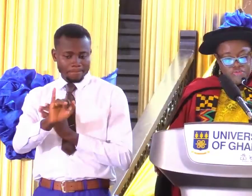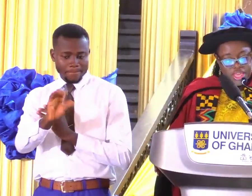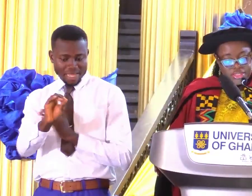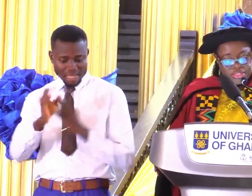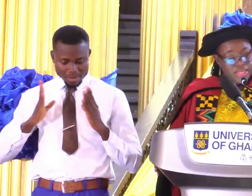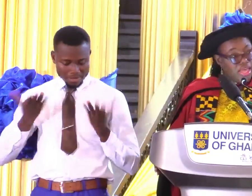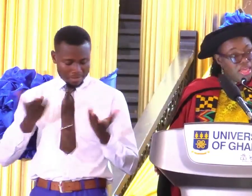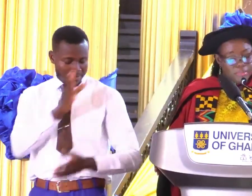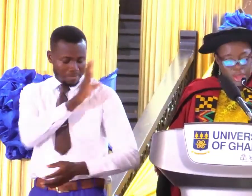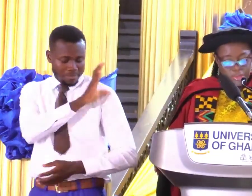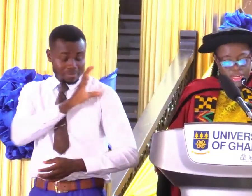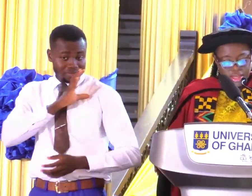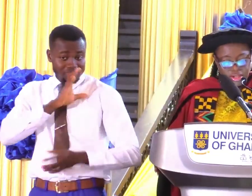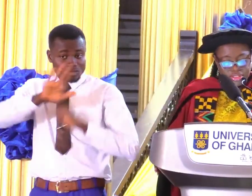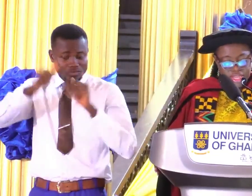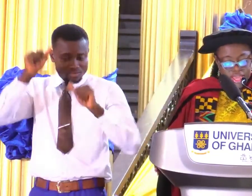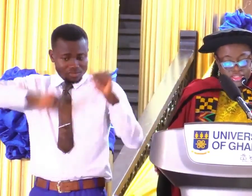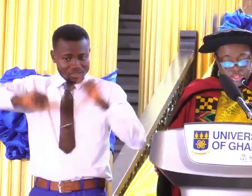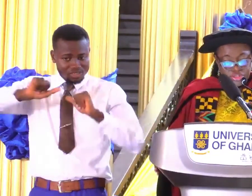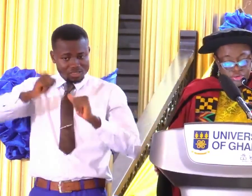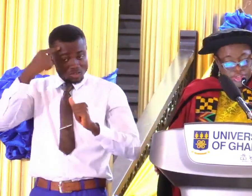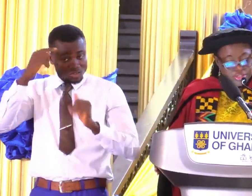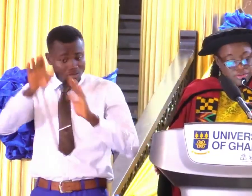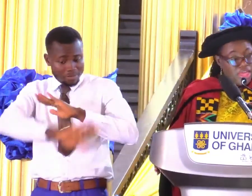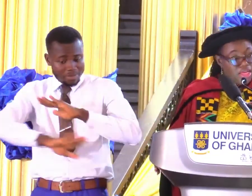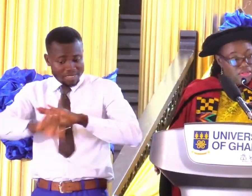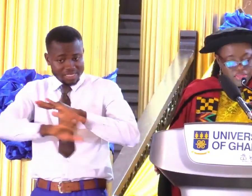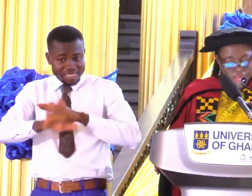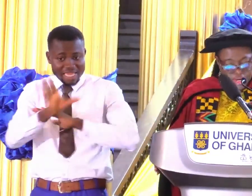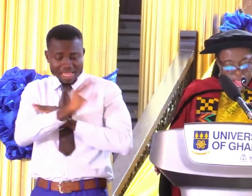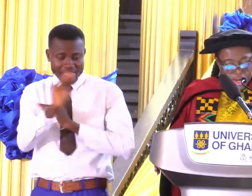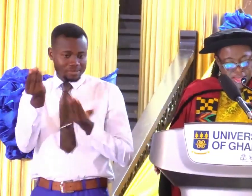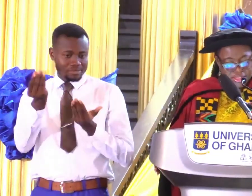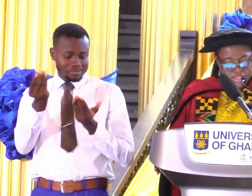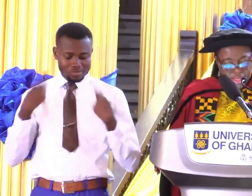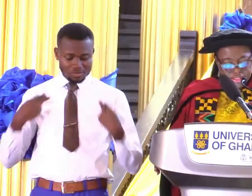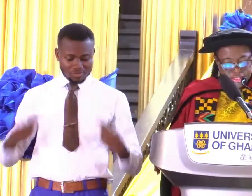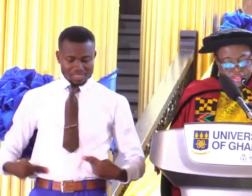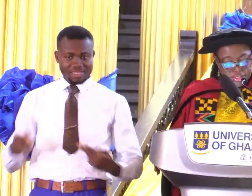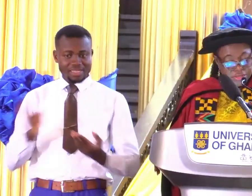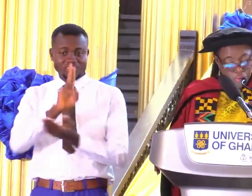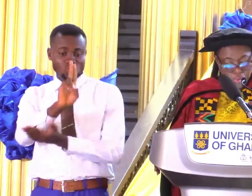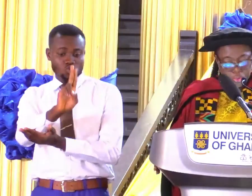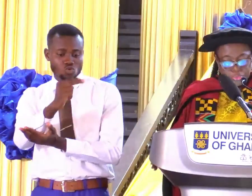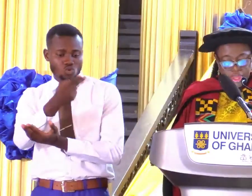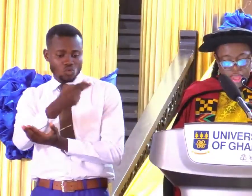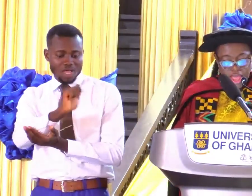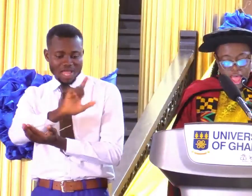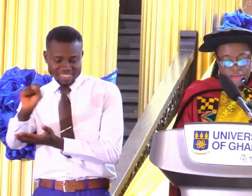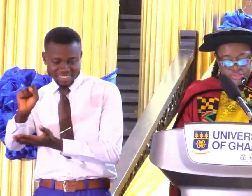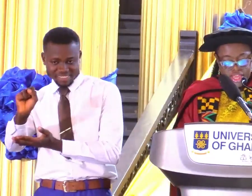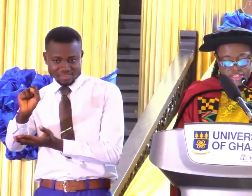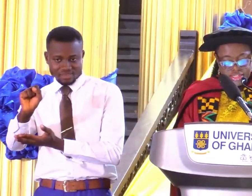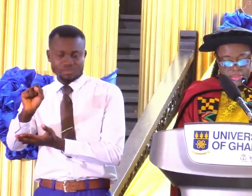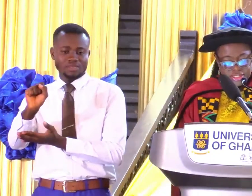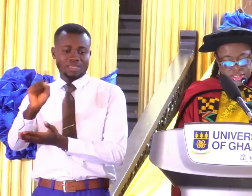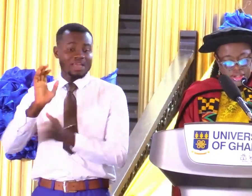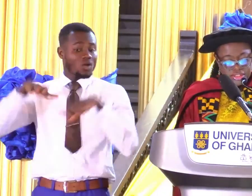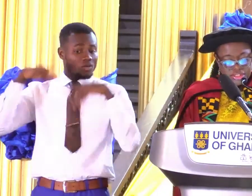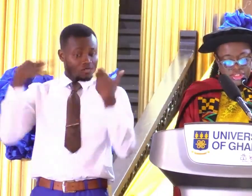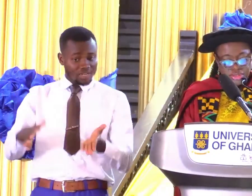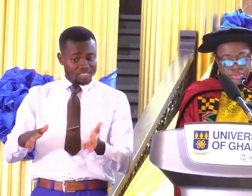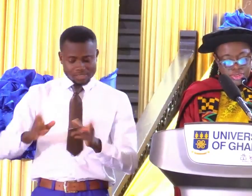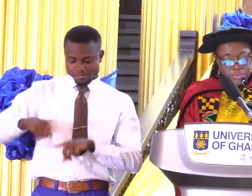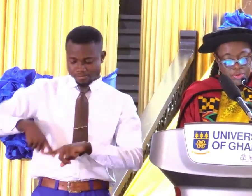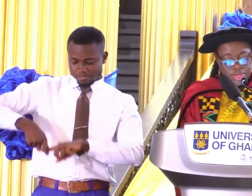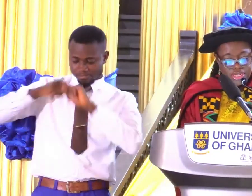of Basic and Biomedical Sciences, University of Health and Allied Sciences in Hull. After her sabbatical,